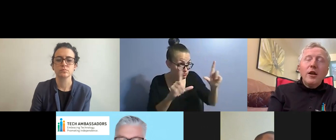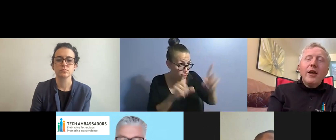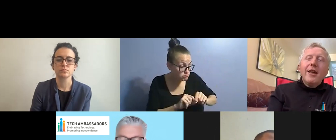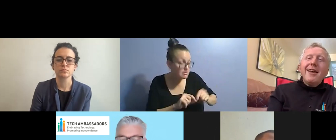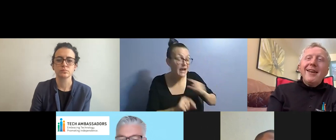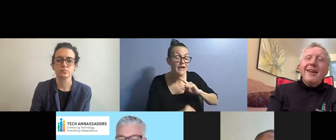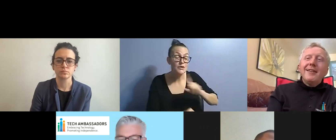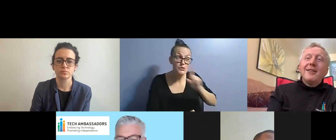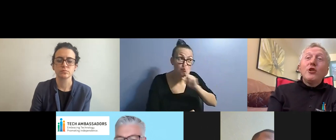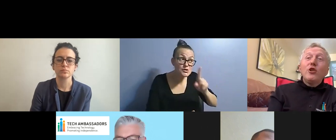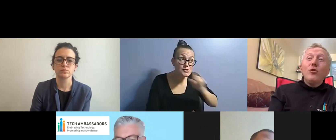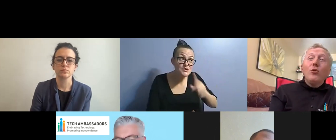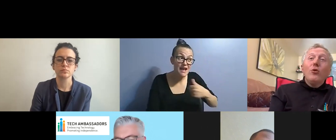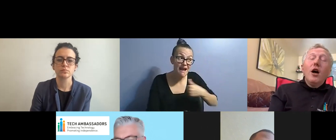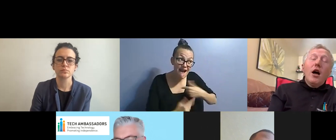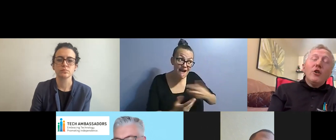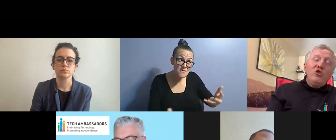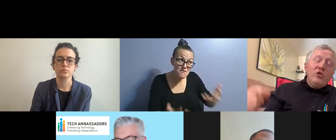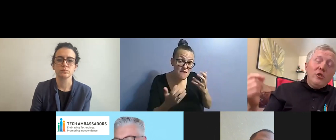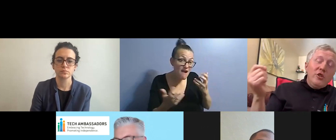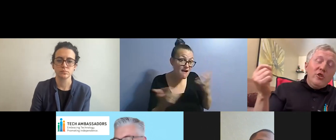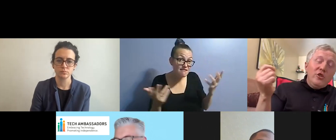want is to